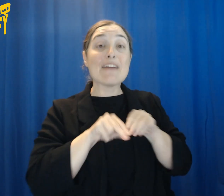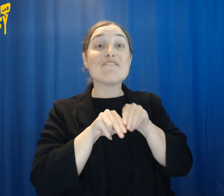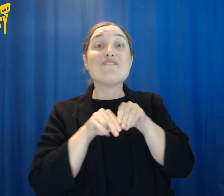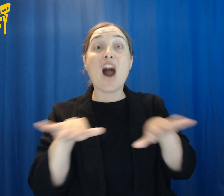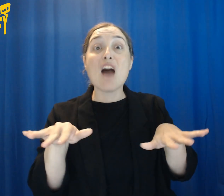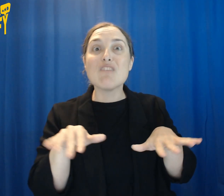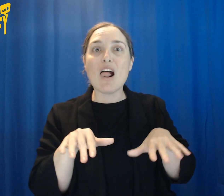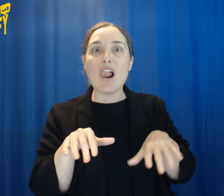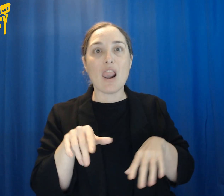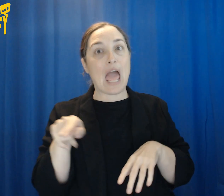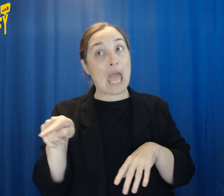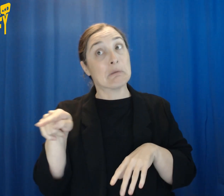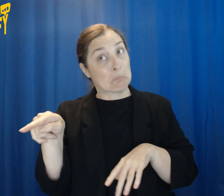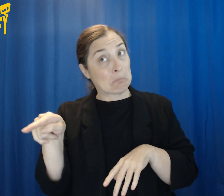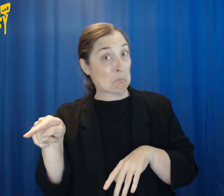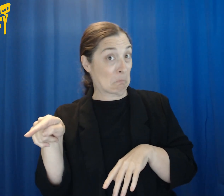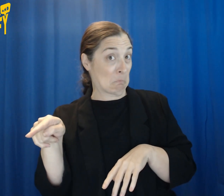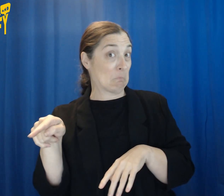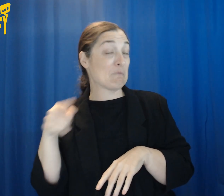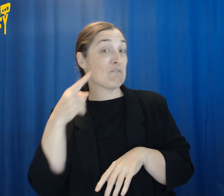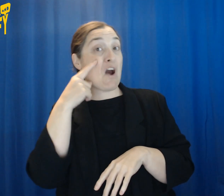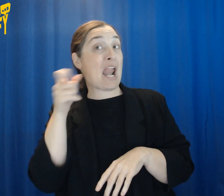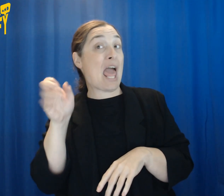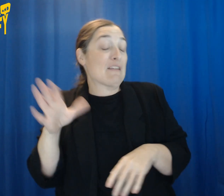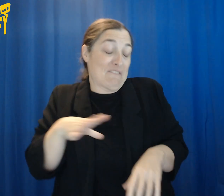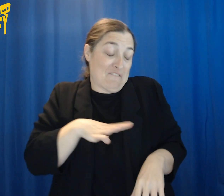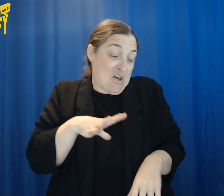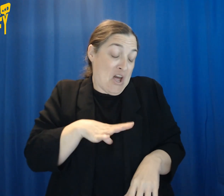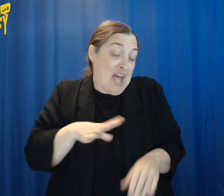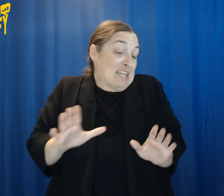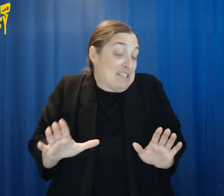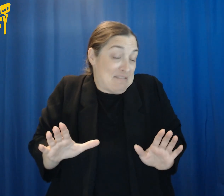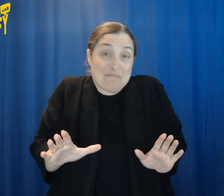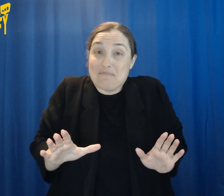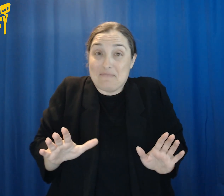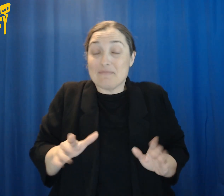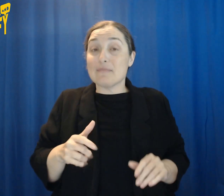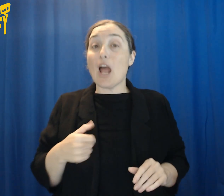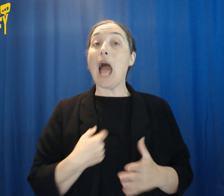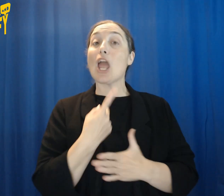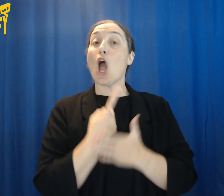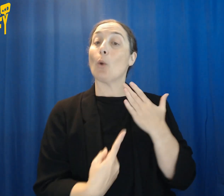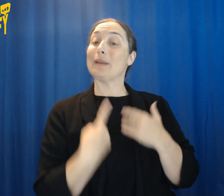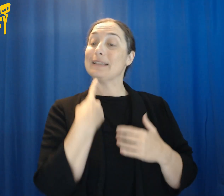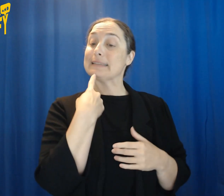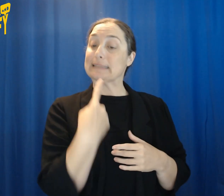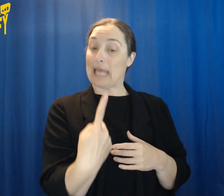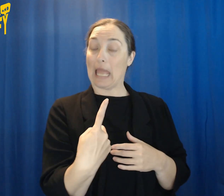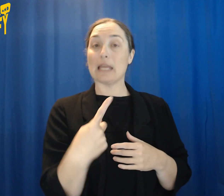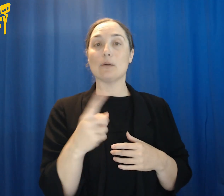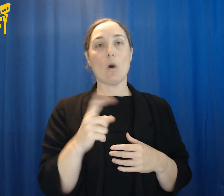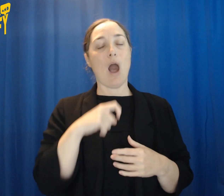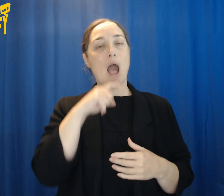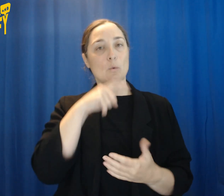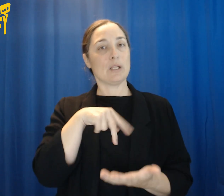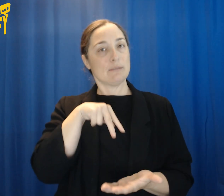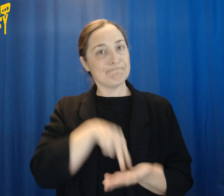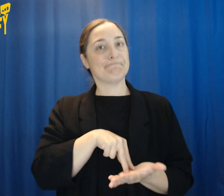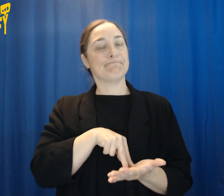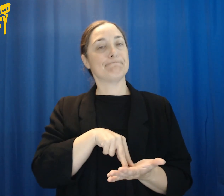they end up hearing about it, that's fine. I only ever say what I'm willing to stand firmly behind. So don't you